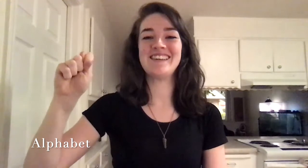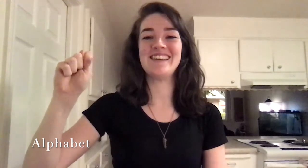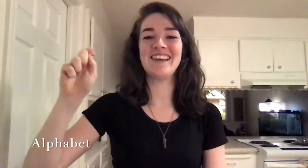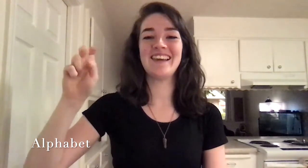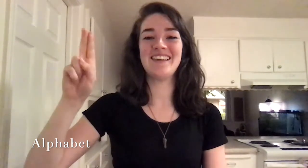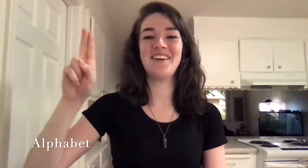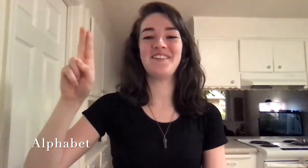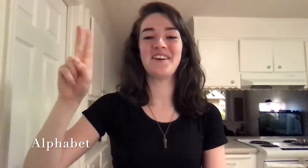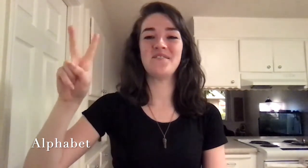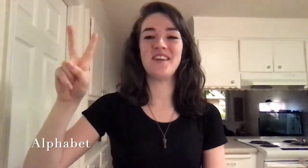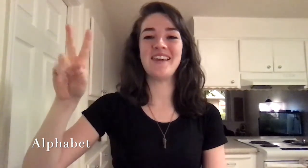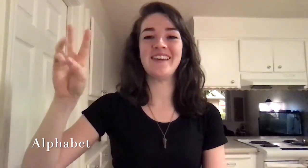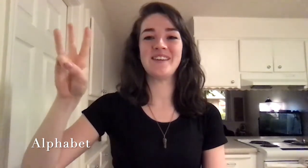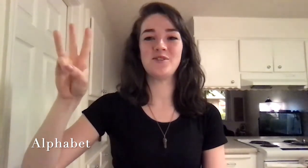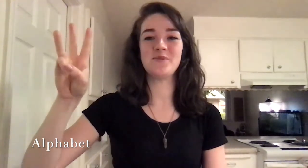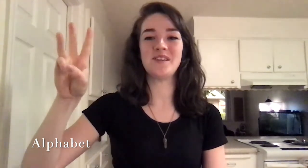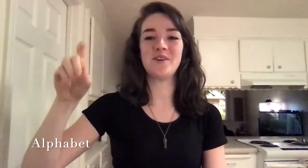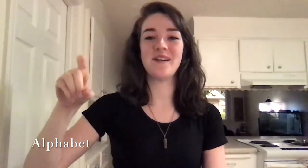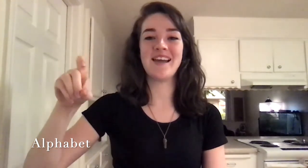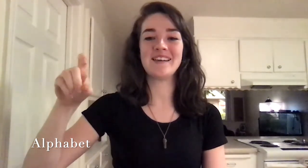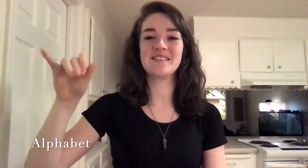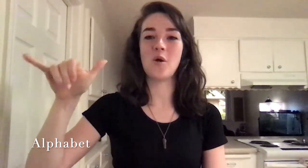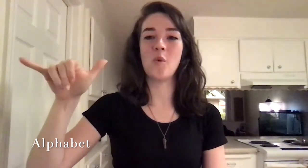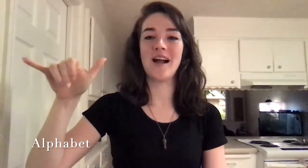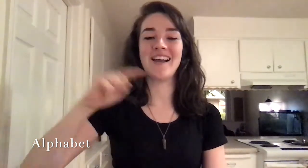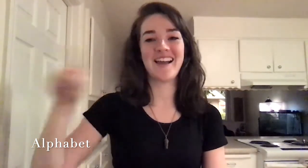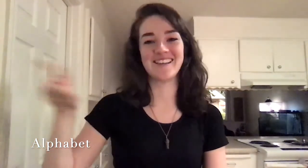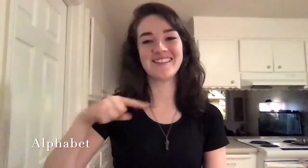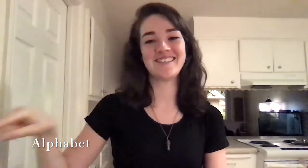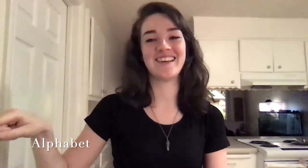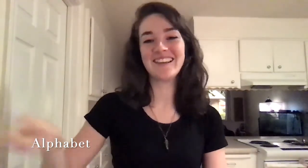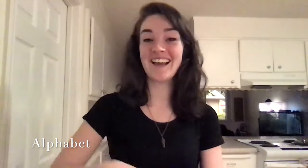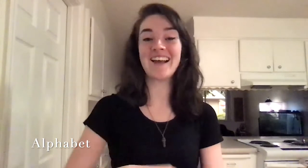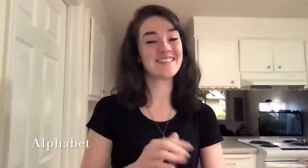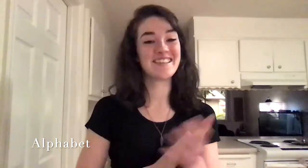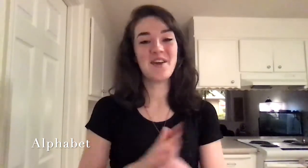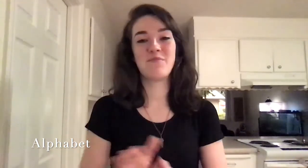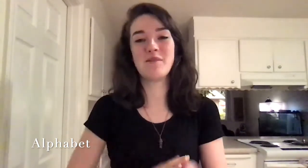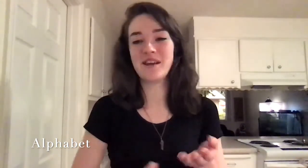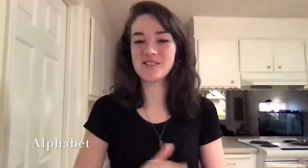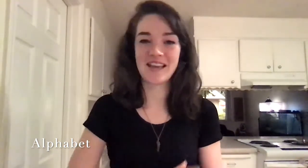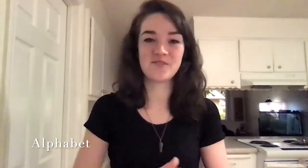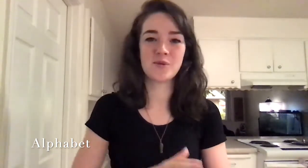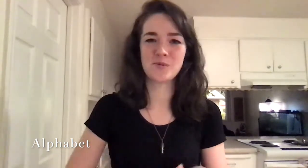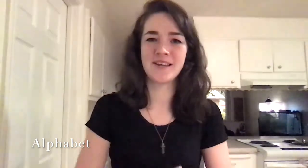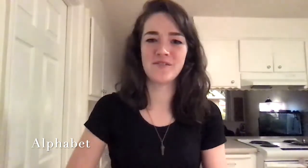T, U, V, W, X, Y, and Z. Nice. My brain just kind of stopped working for a